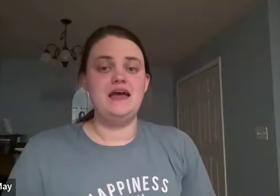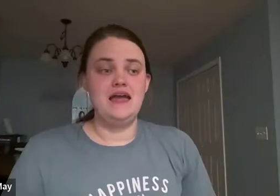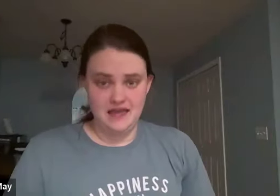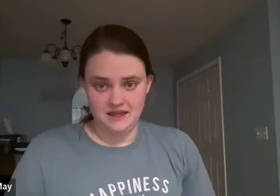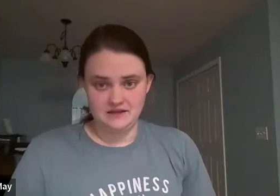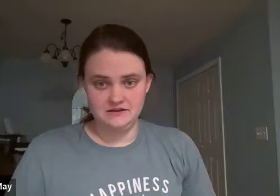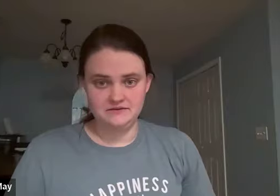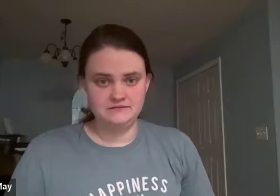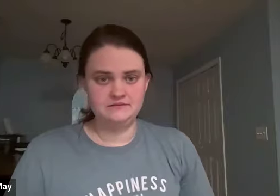Egg.